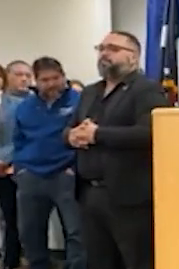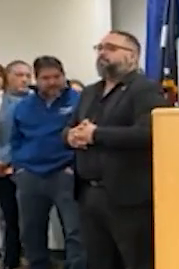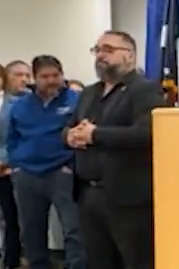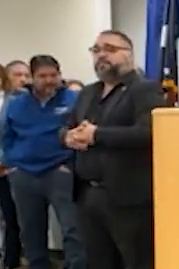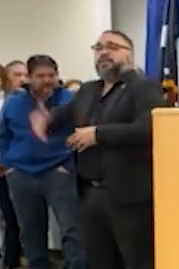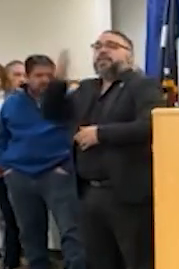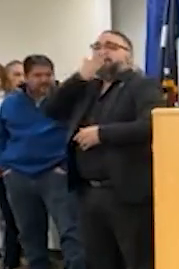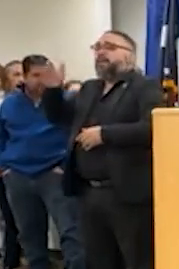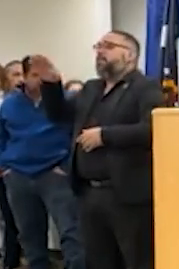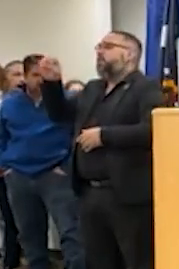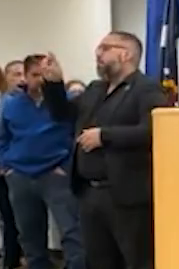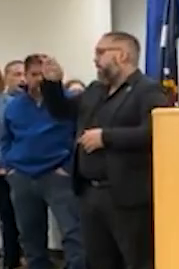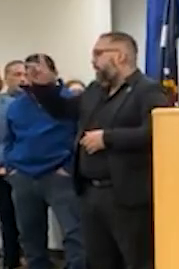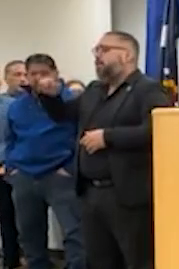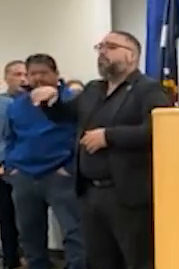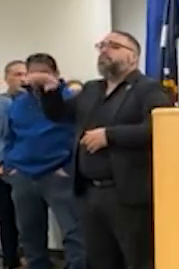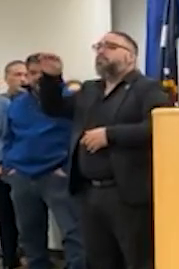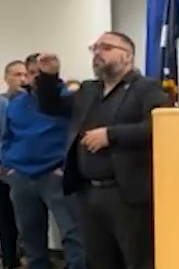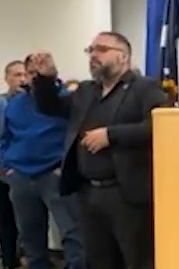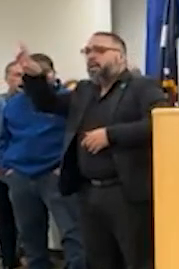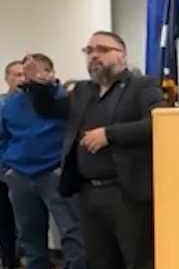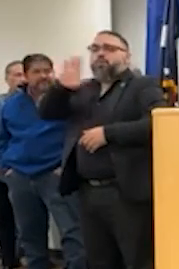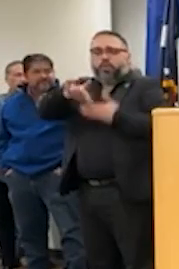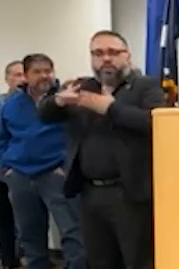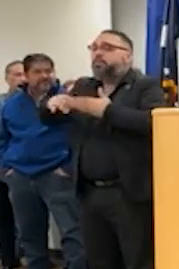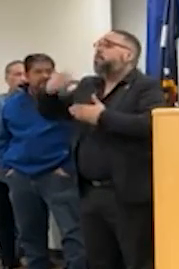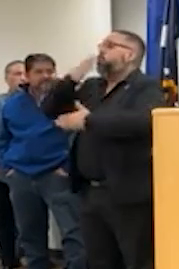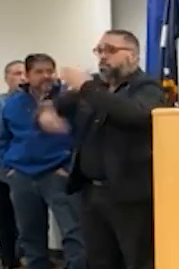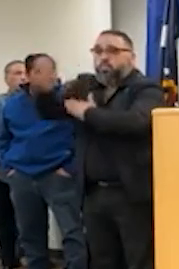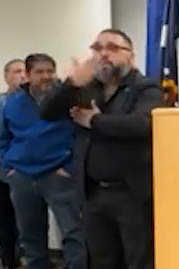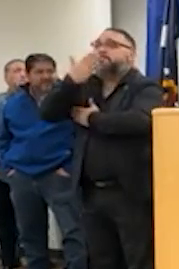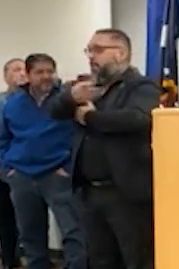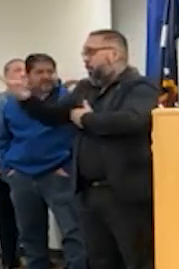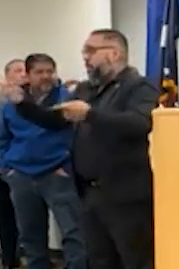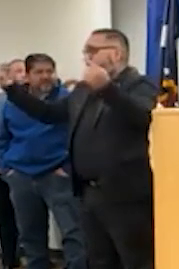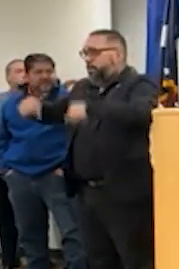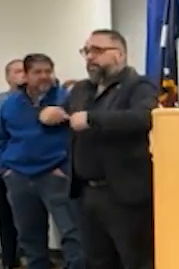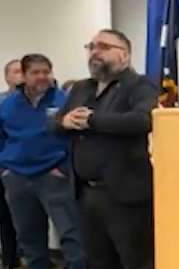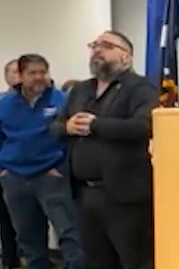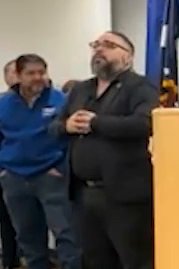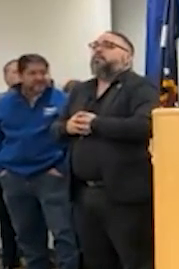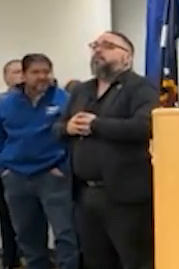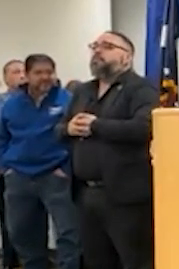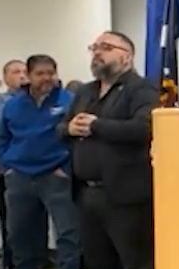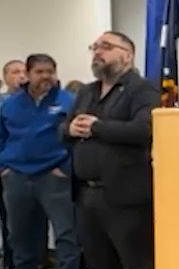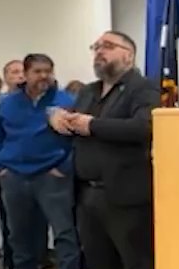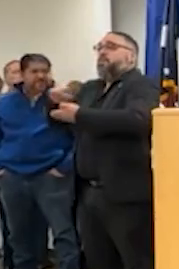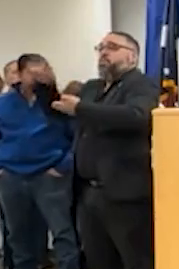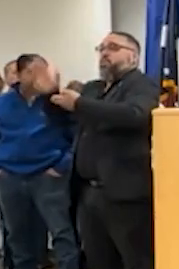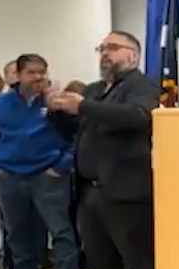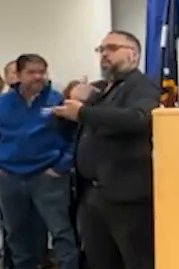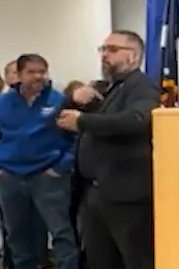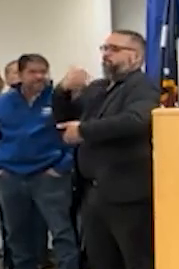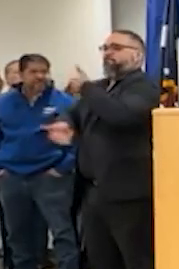Thank you, Eric. Thank you, Mayor, again, for your leadership. So good morning, and thank you, everyone, for being here. As we continue into the weekend with the potential